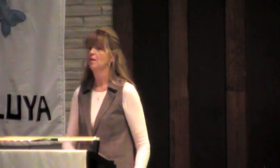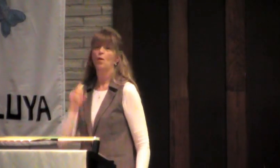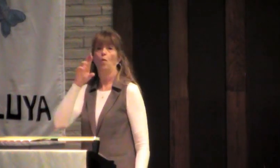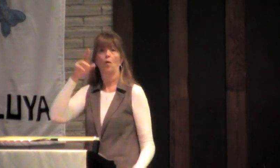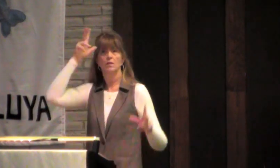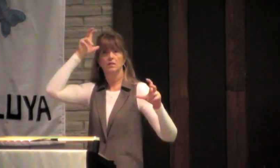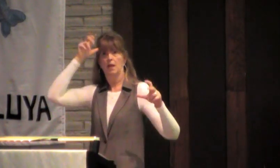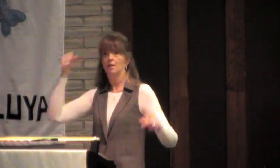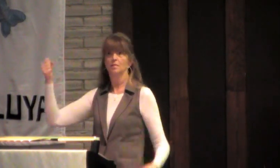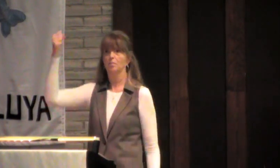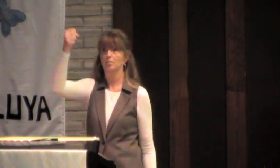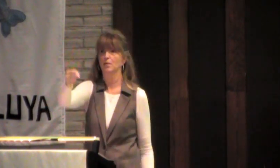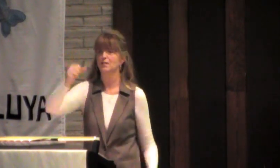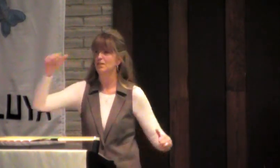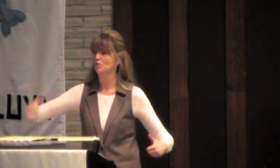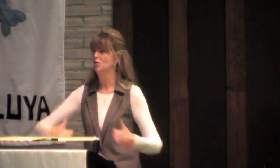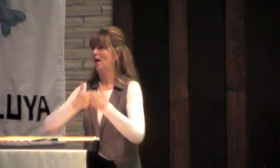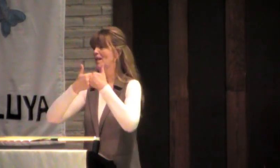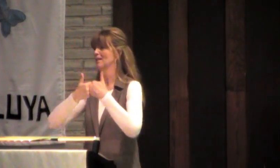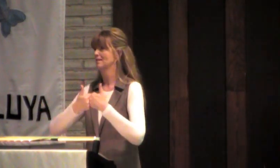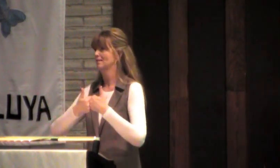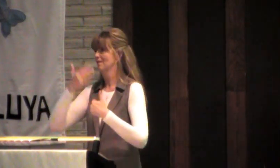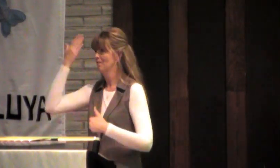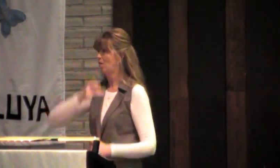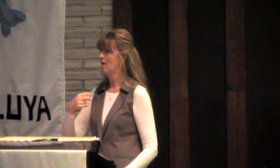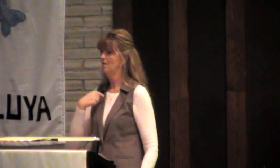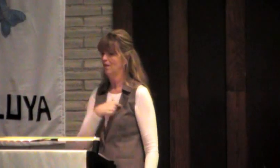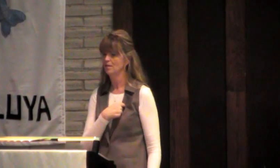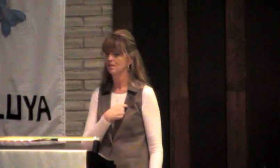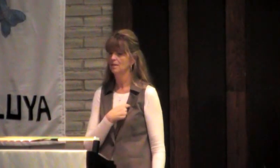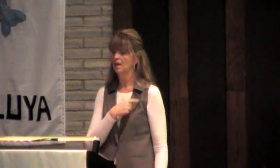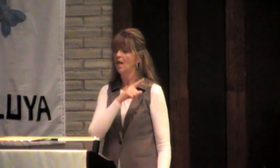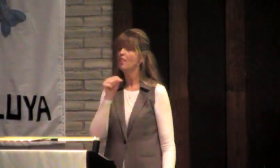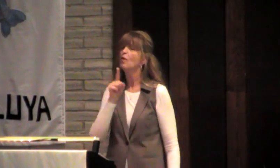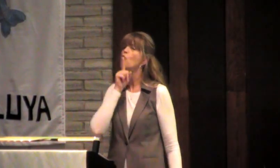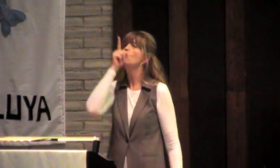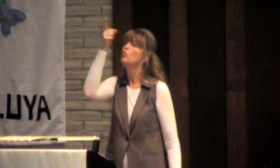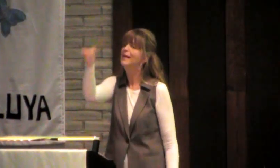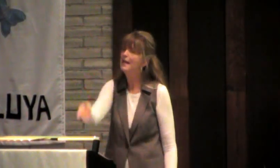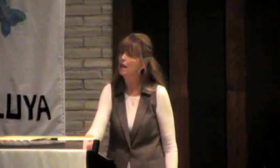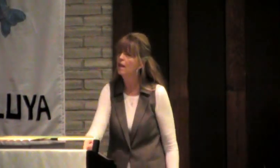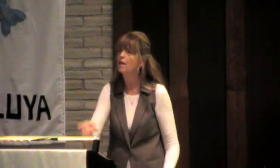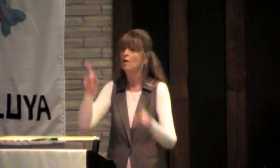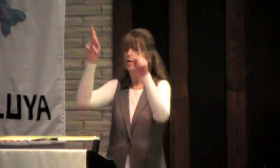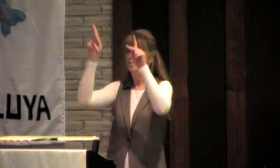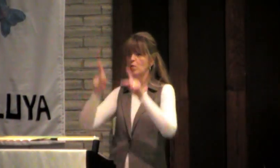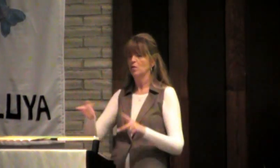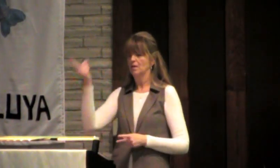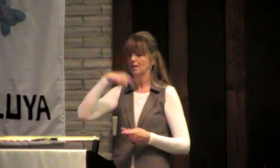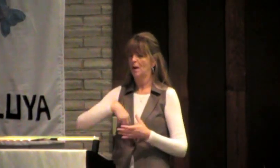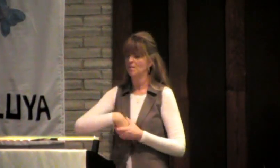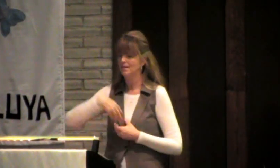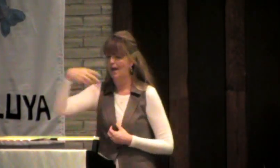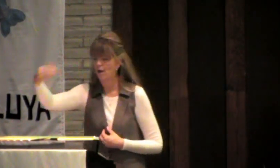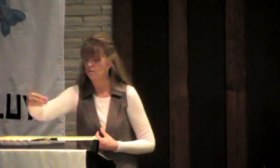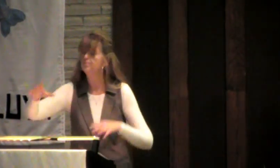in front of us, or if Satan puts a challenge in front of us, the real person comes